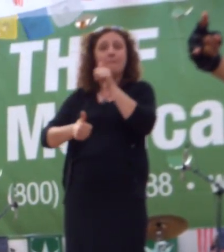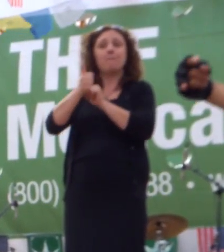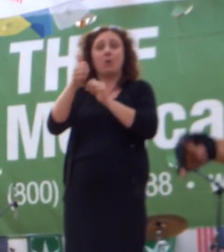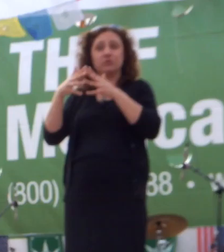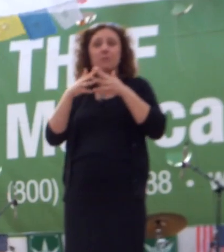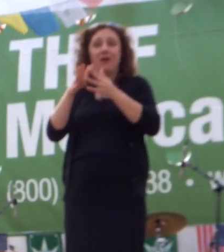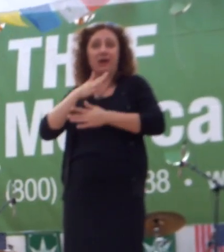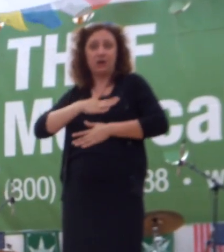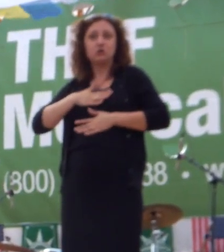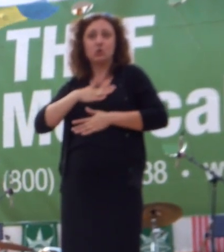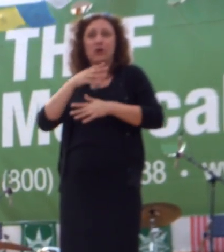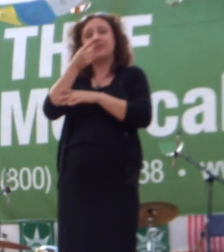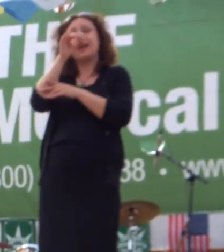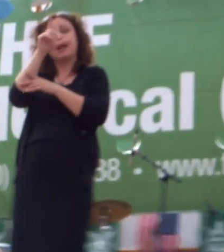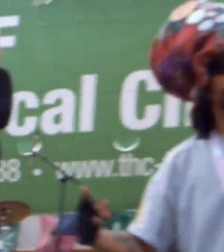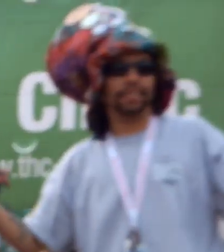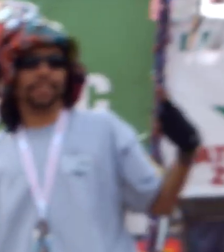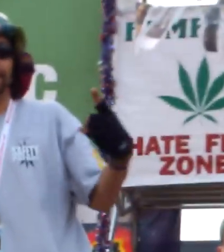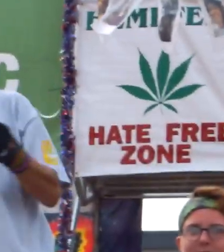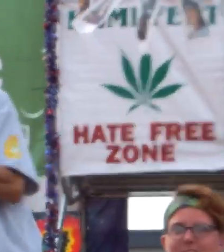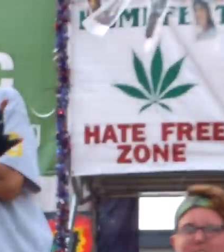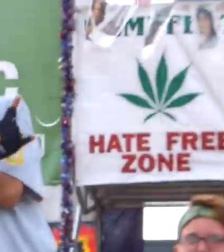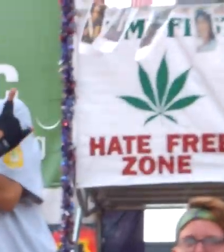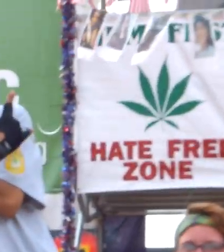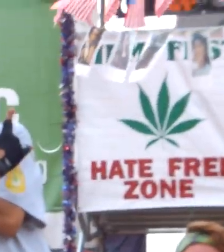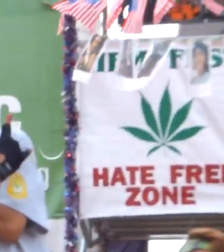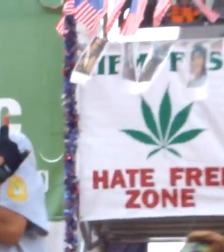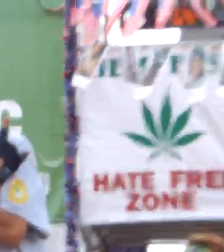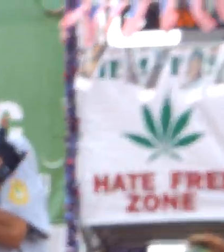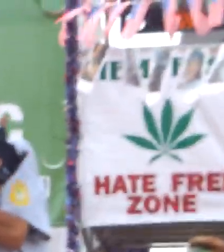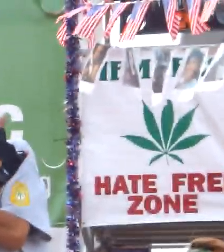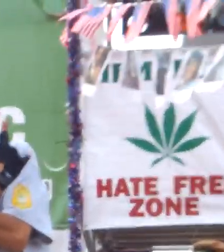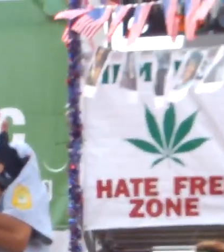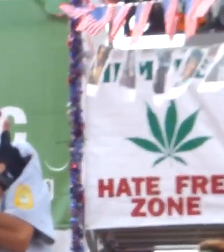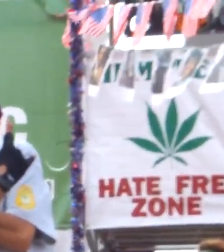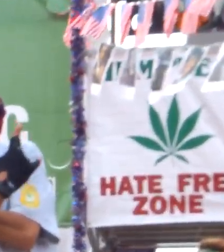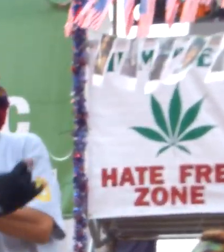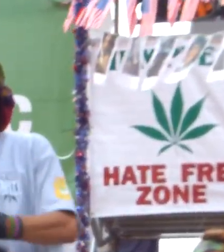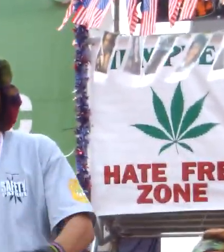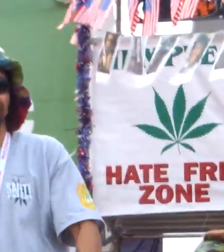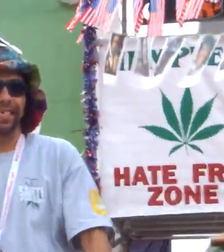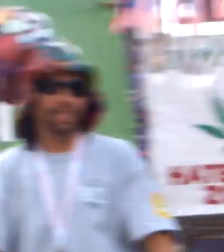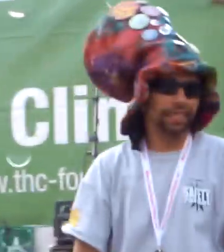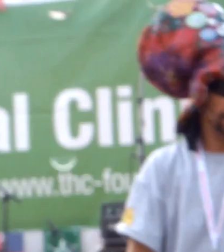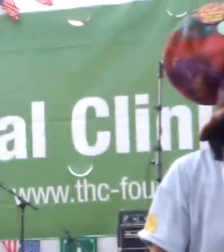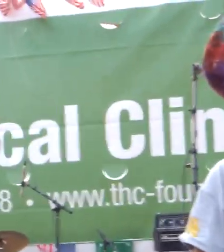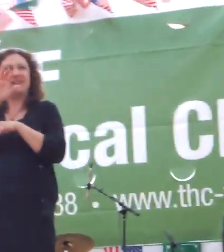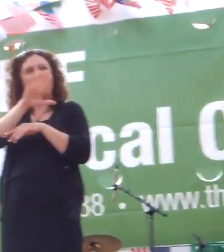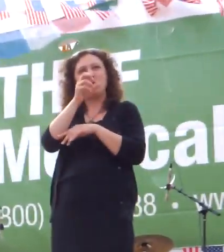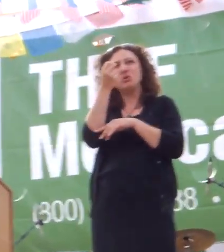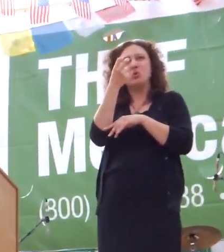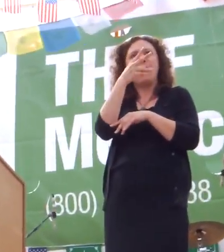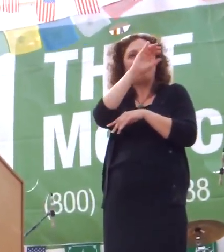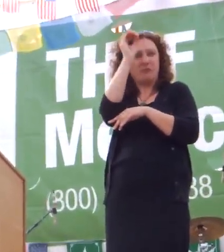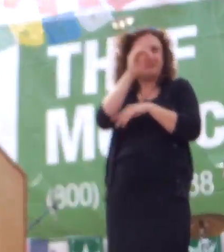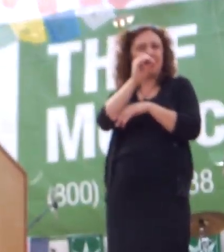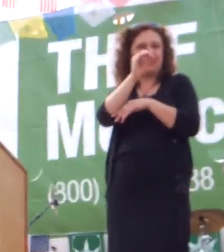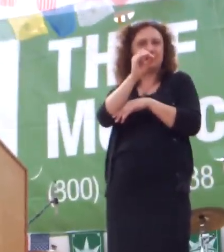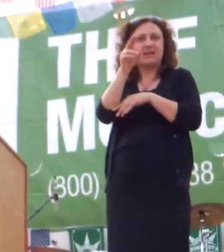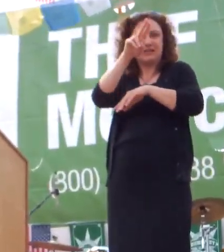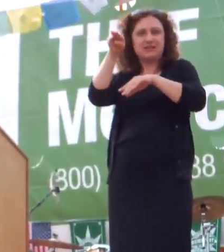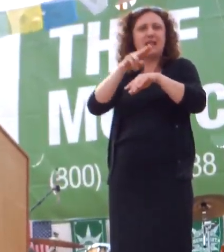The Gallup poll, the year we found it normal, we only had 12% nationwide. Now we have